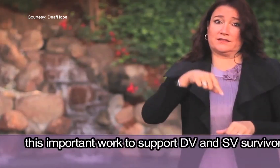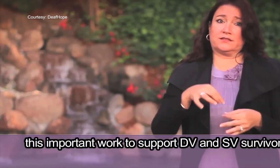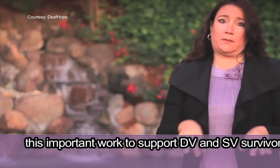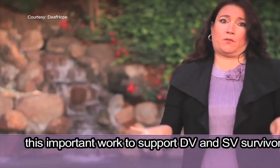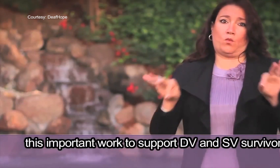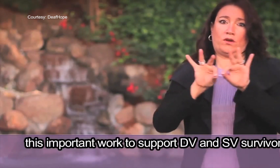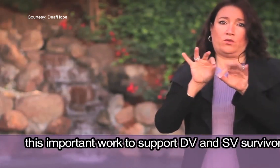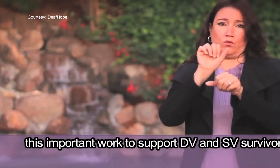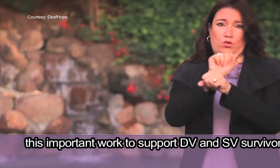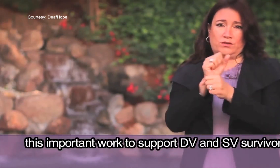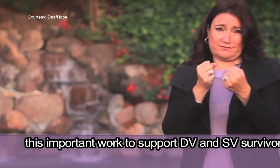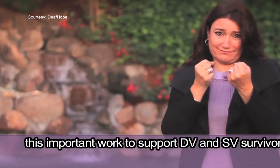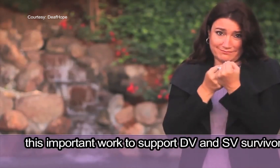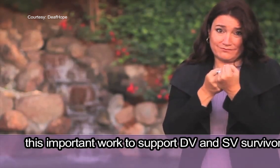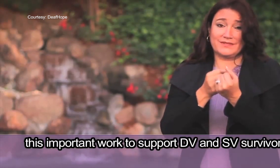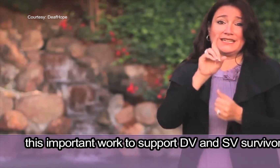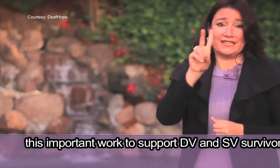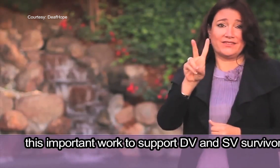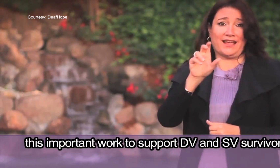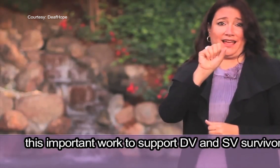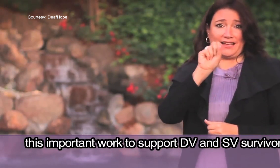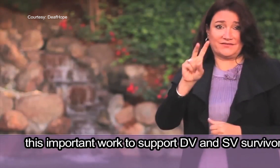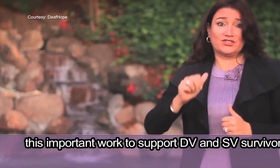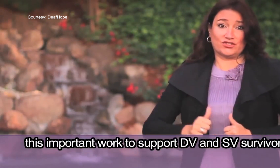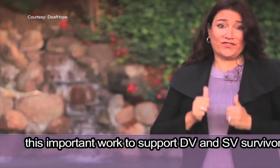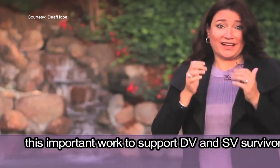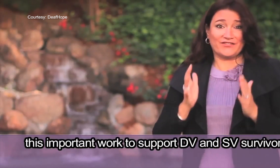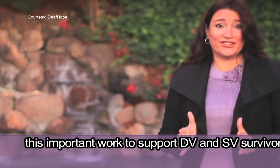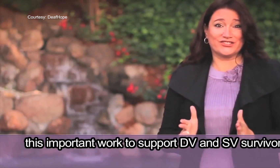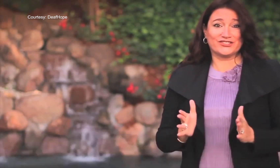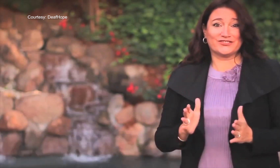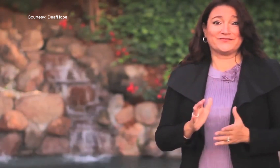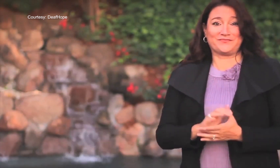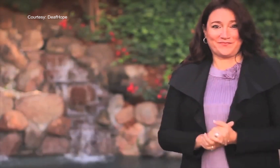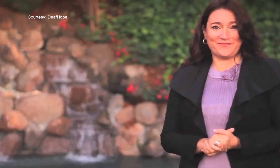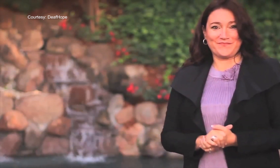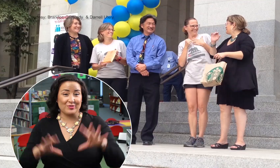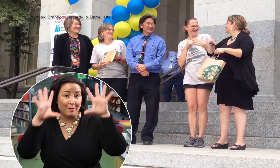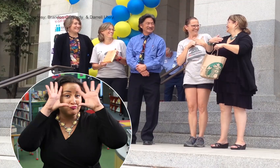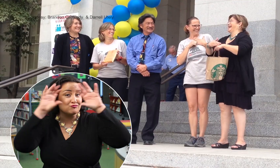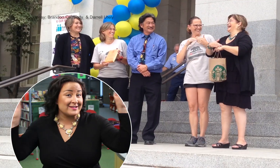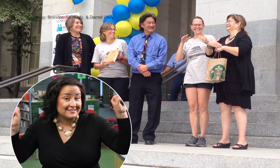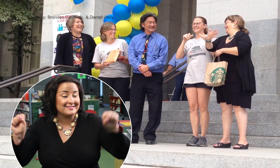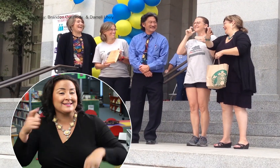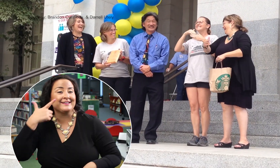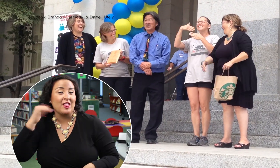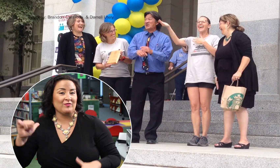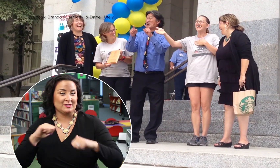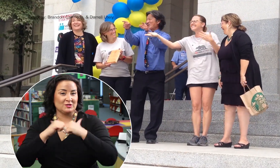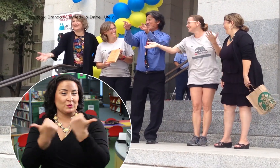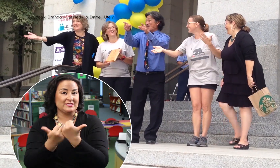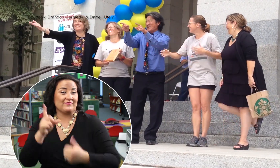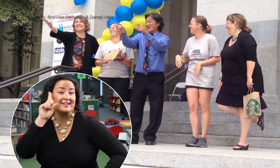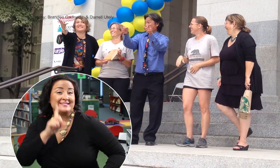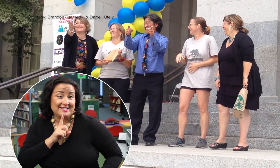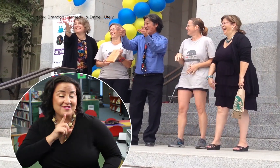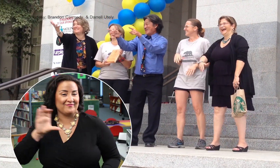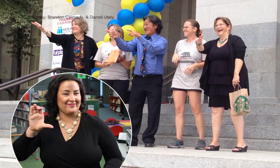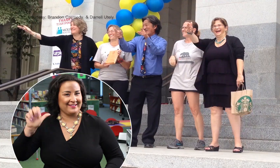This important work to support domestic violence and sexual violence survivors. President of the California Association of